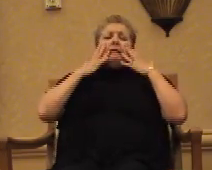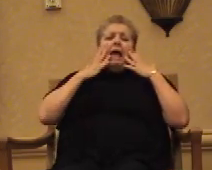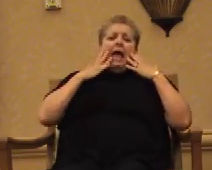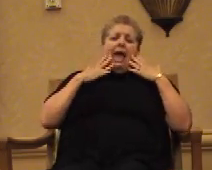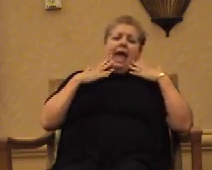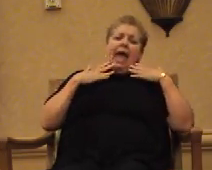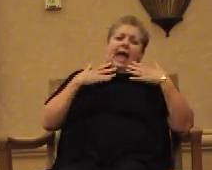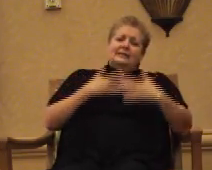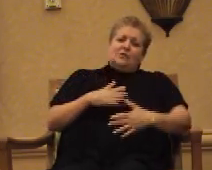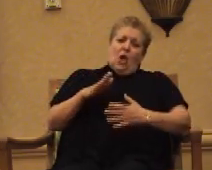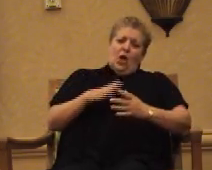And I loved it.